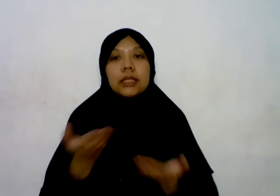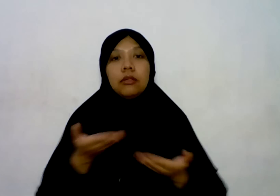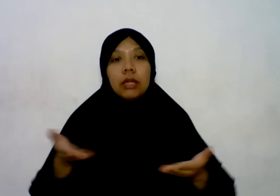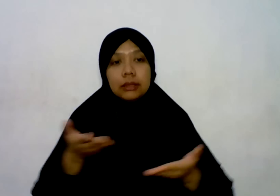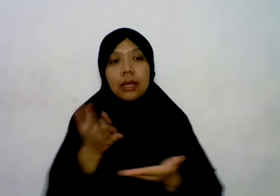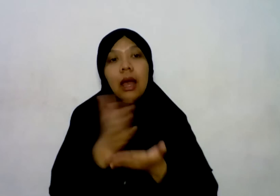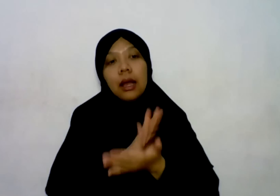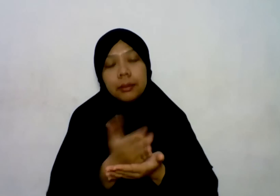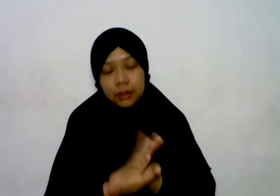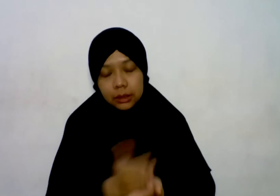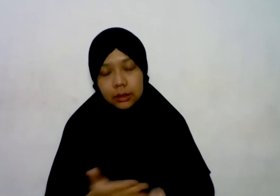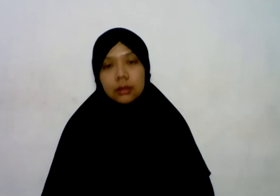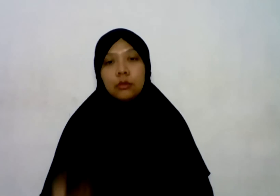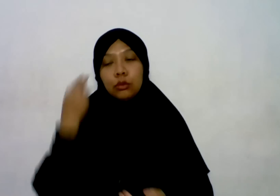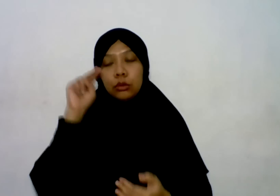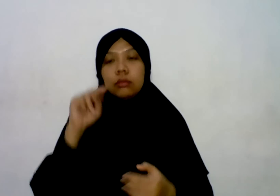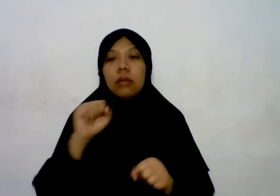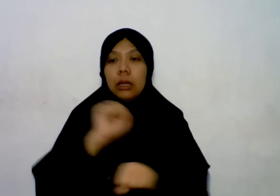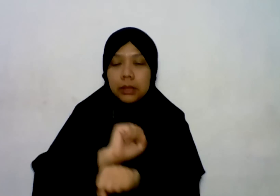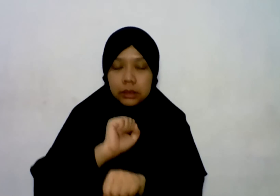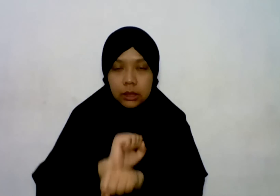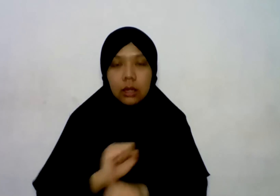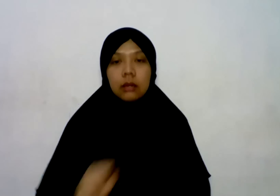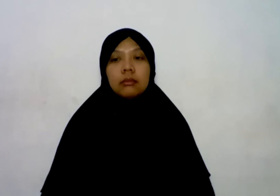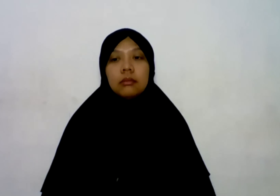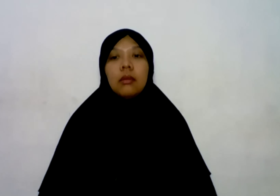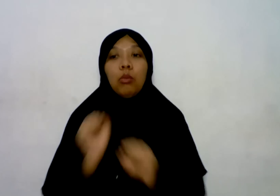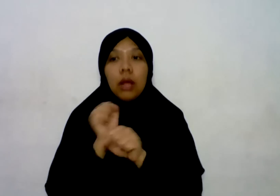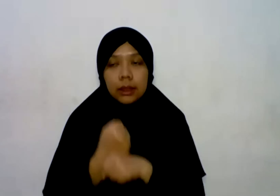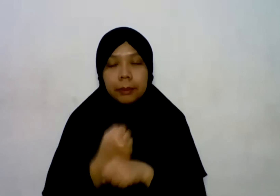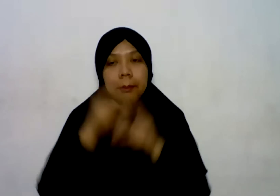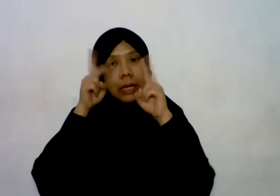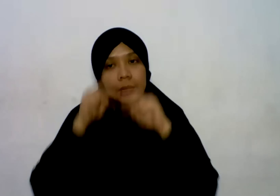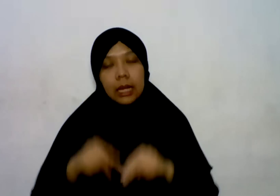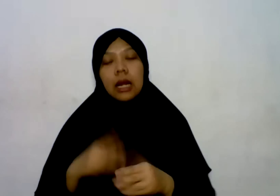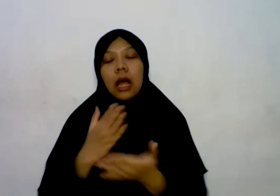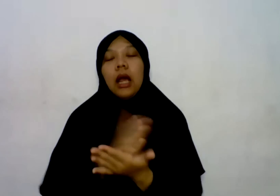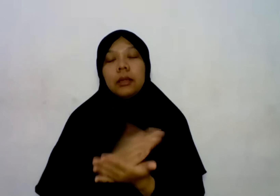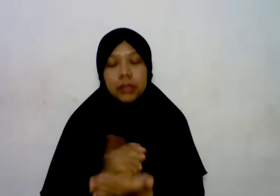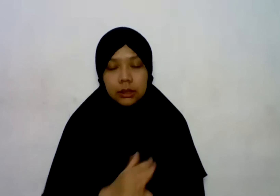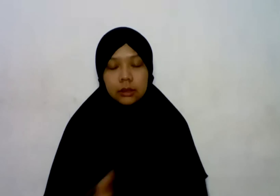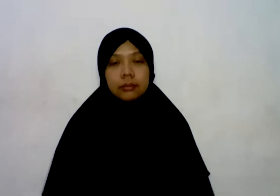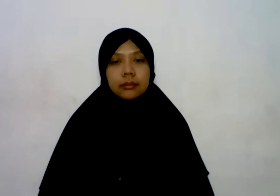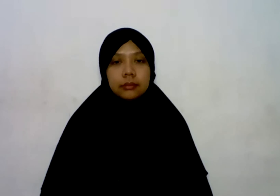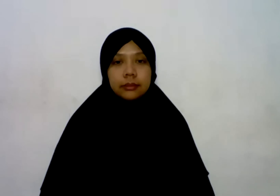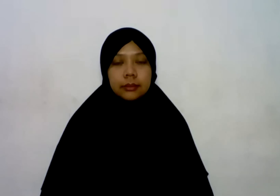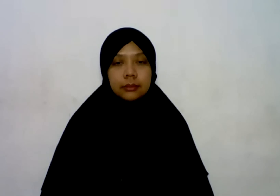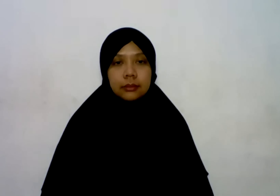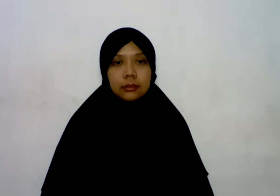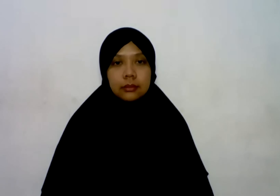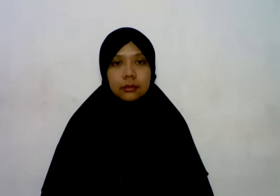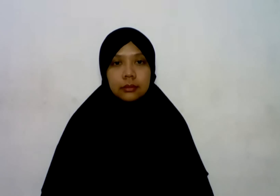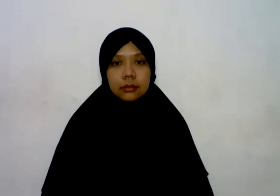to work towards knowledge production that addresses questions and concerns